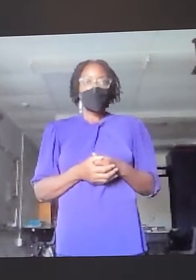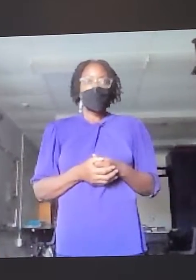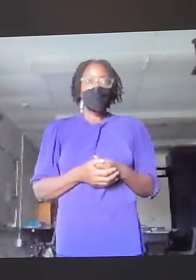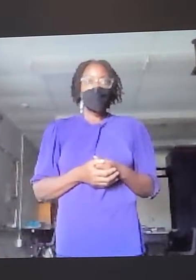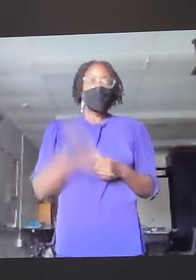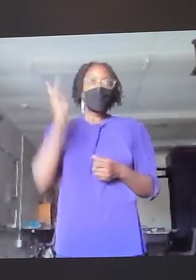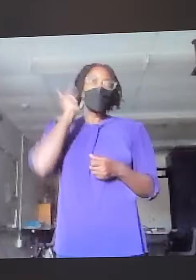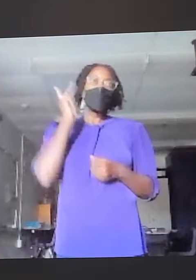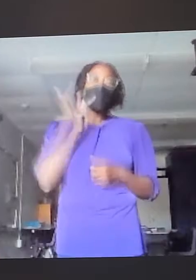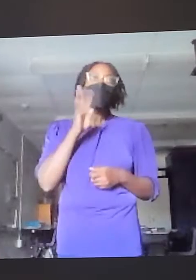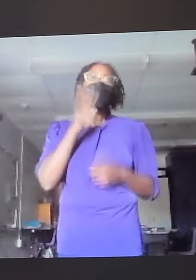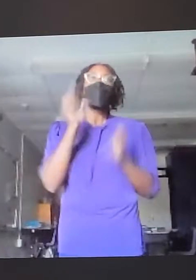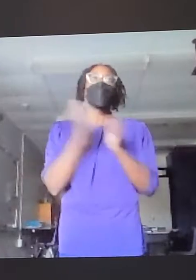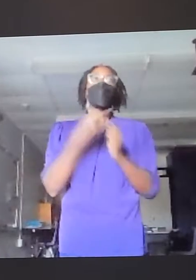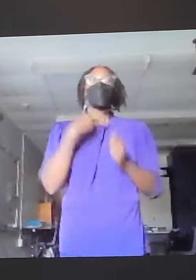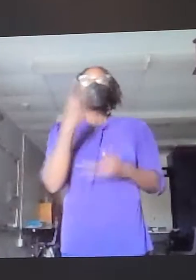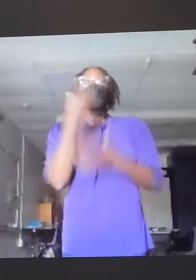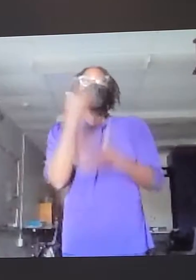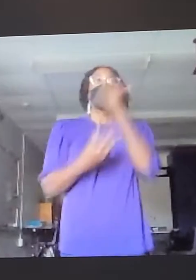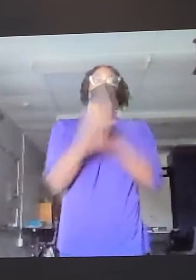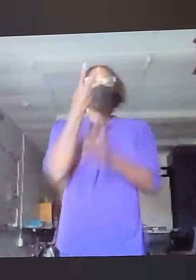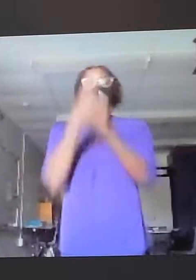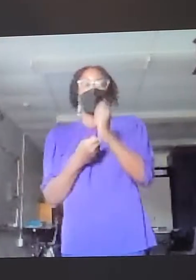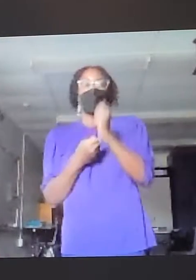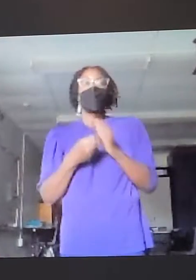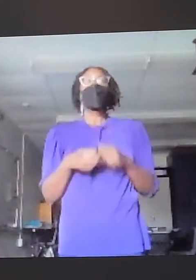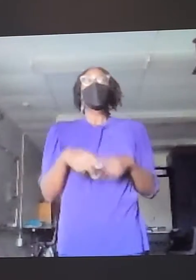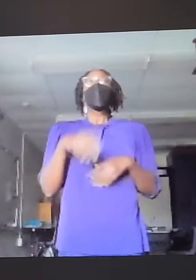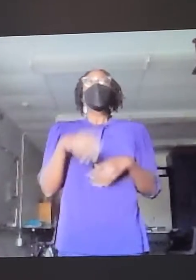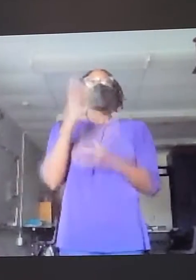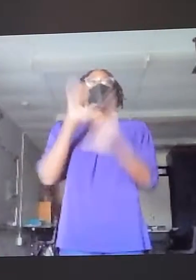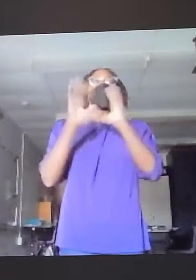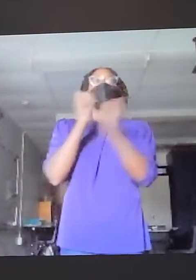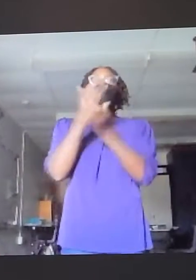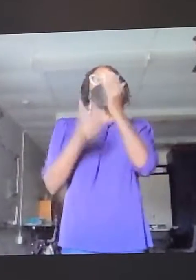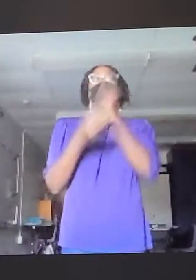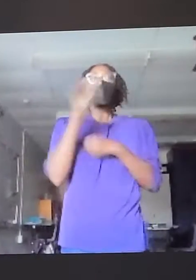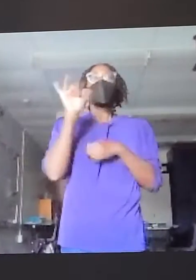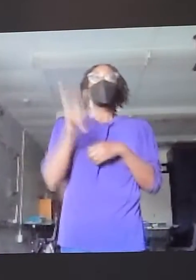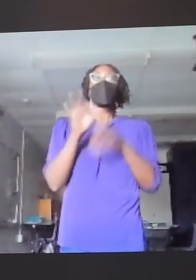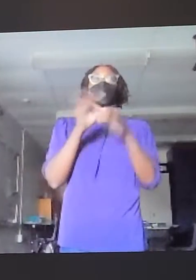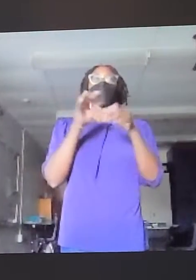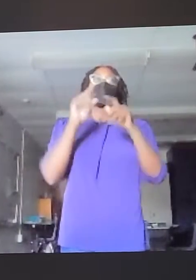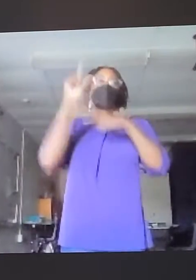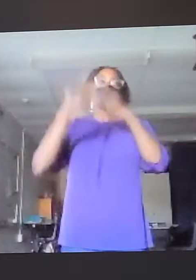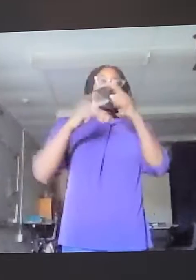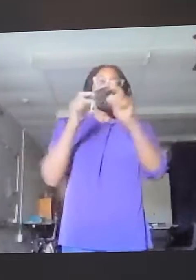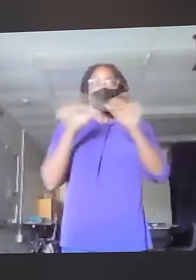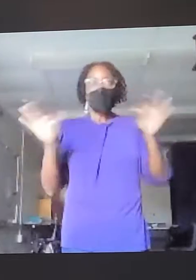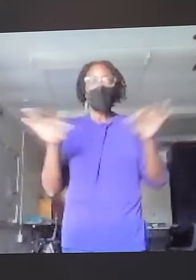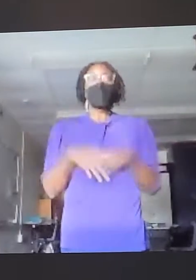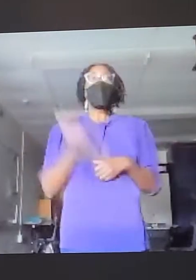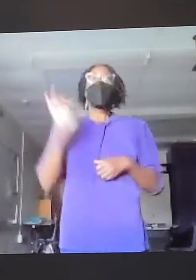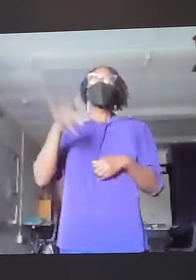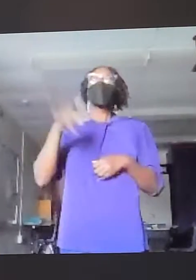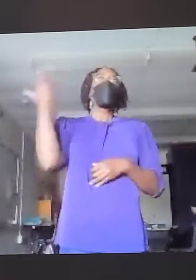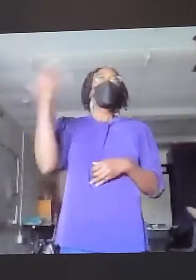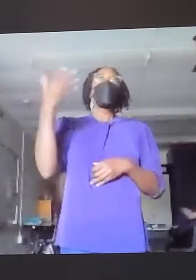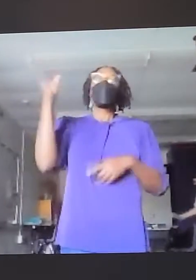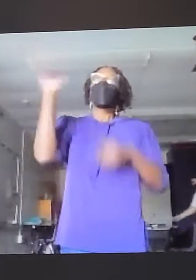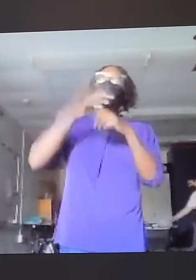Penelope can speak with her voice and her hands. Speaking with her hands is called sign language, and sign language is supremely awesome.